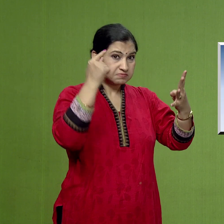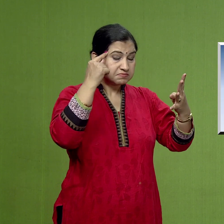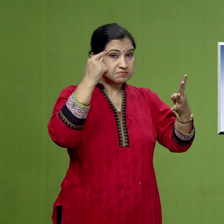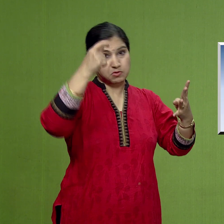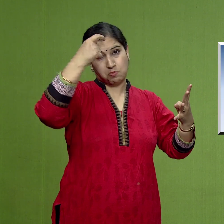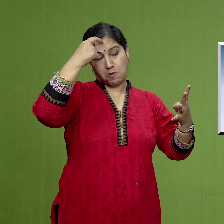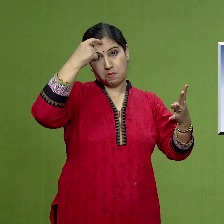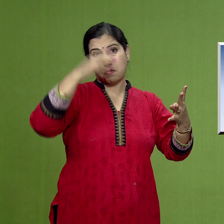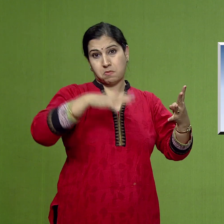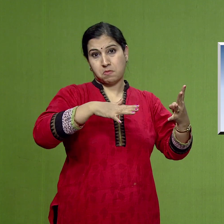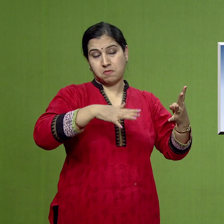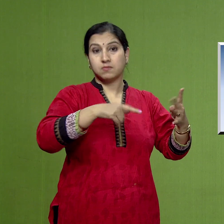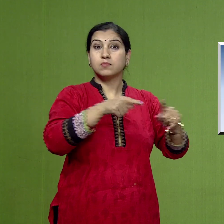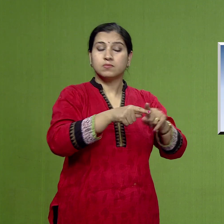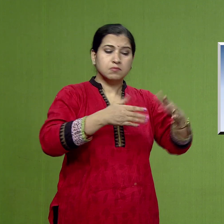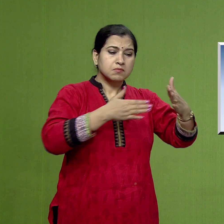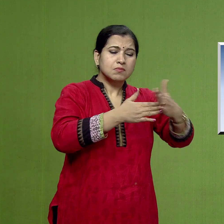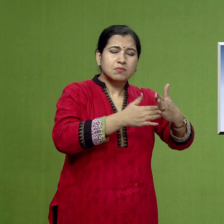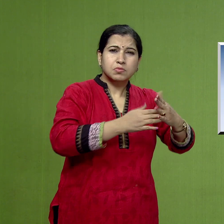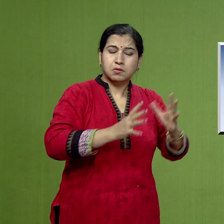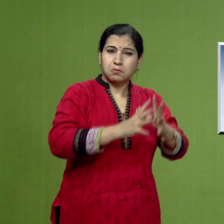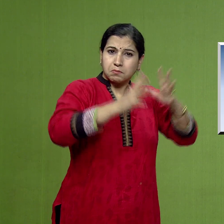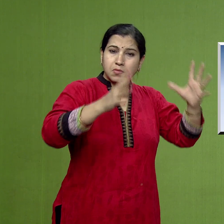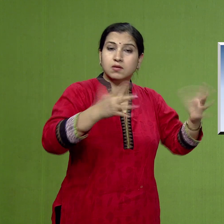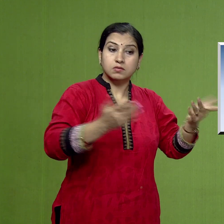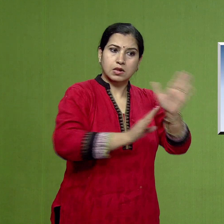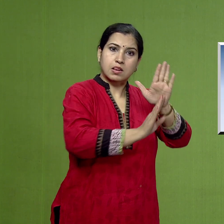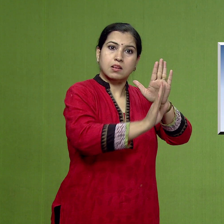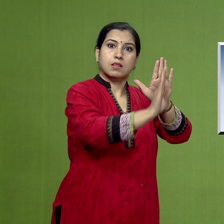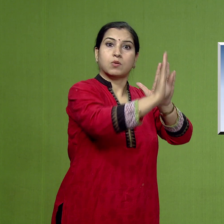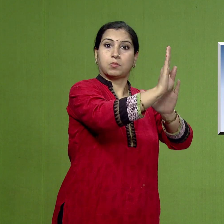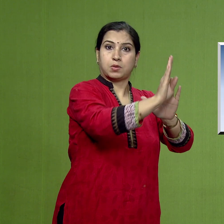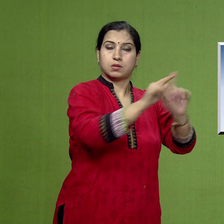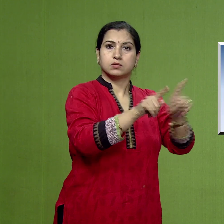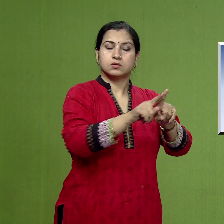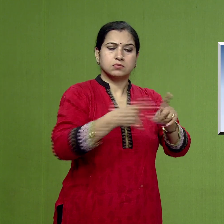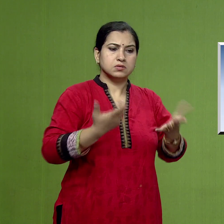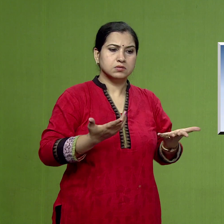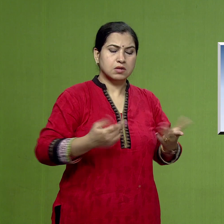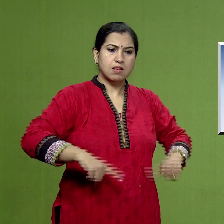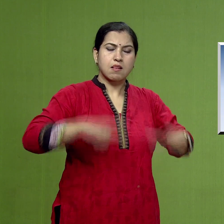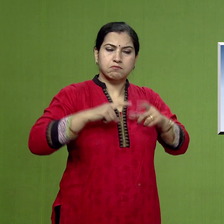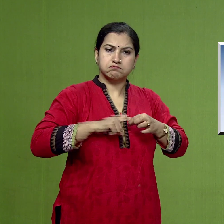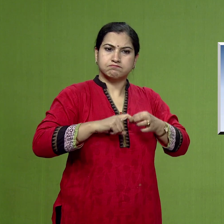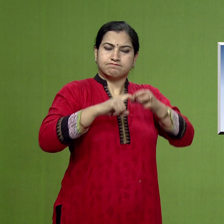a major hindrance to development and quality of life of the people.